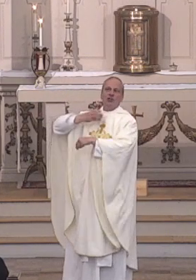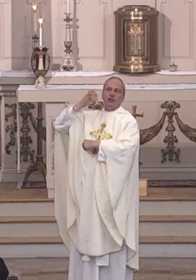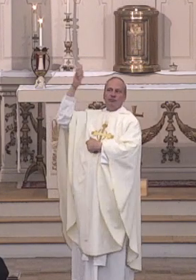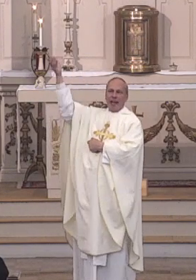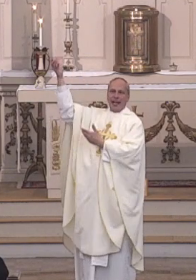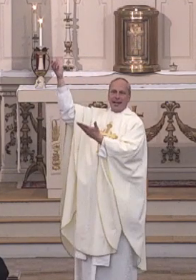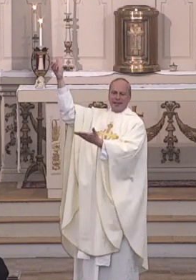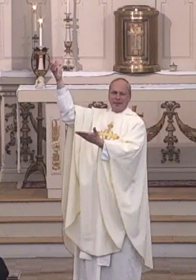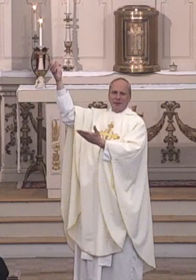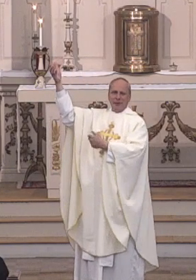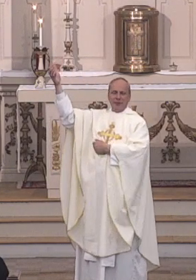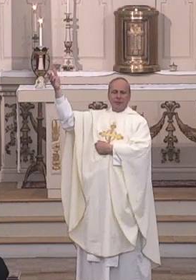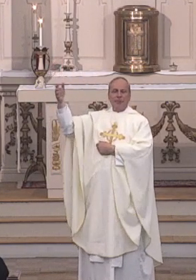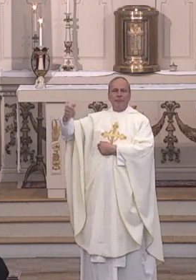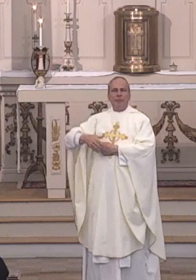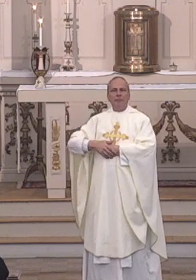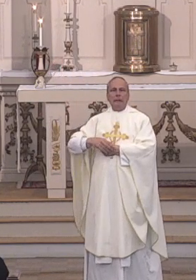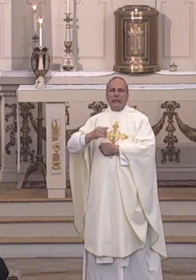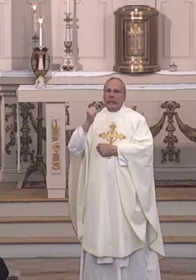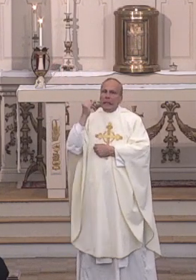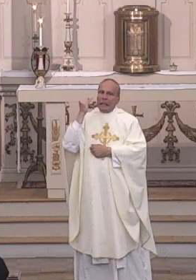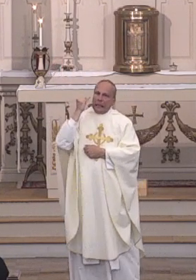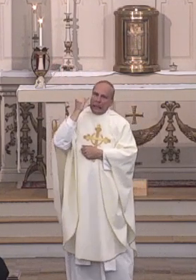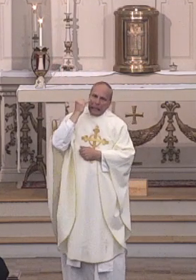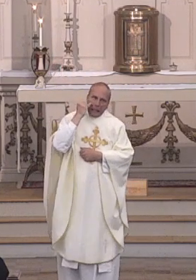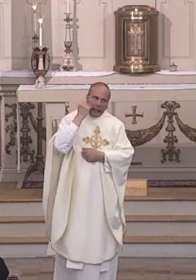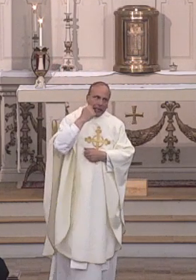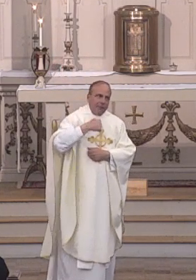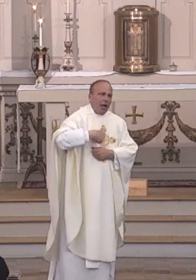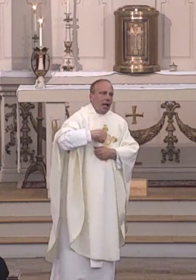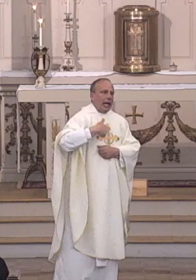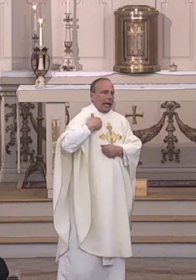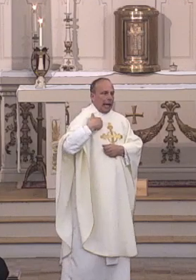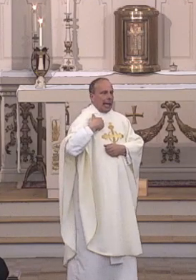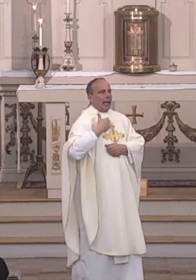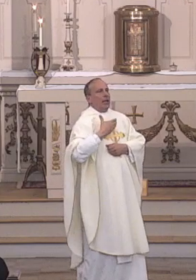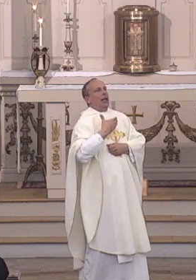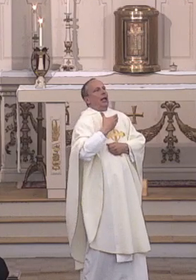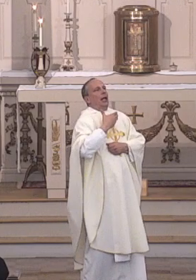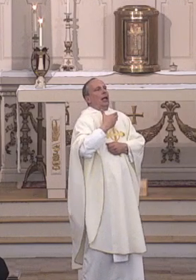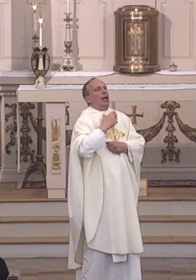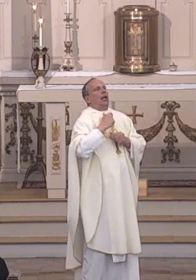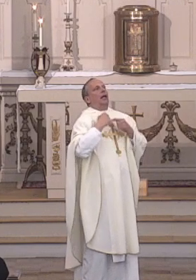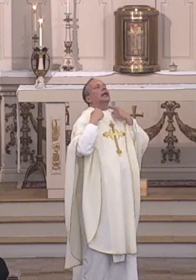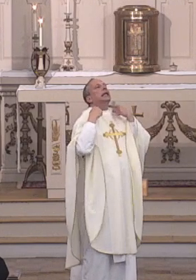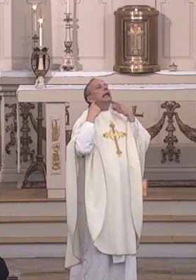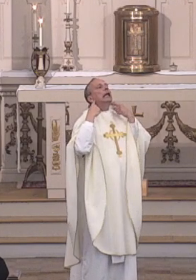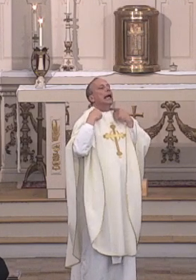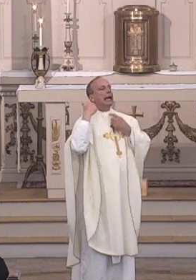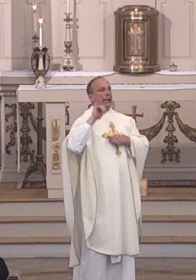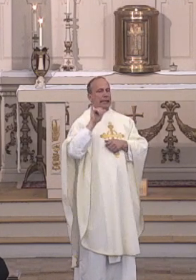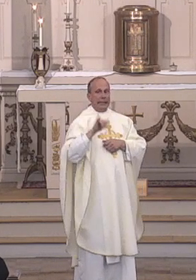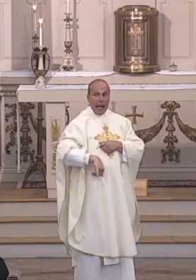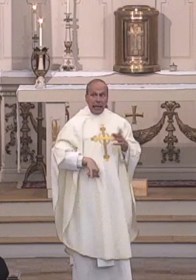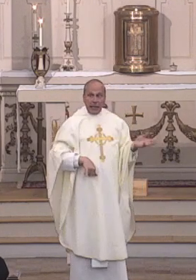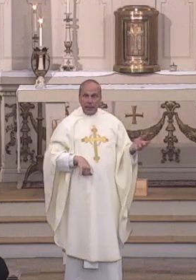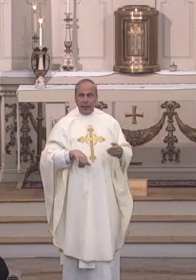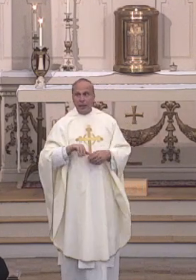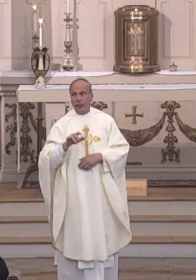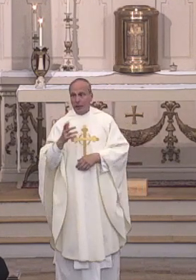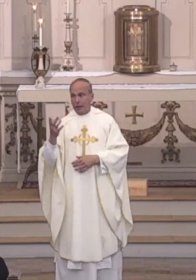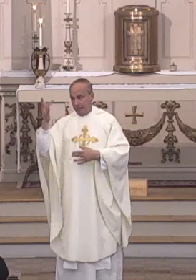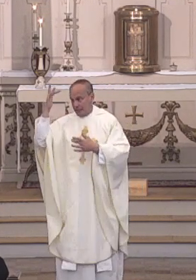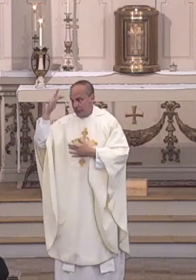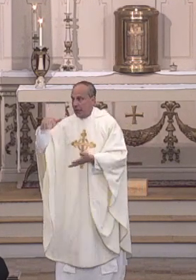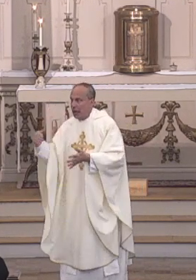appropriate for that nature of a giraffe, for its neck to be long. Now, if I had a